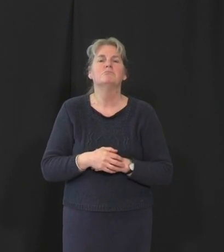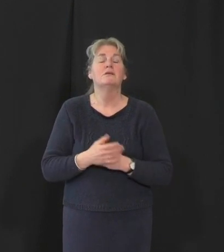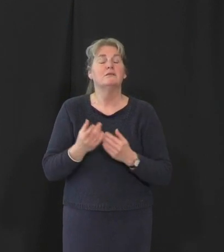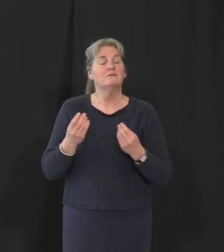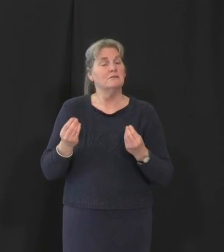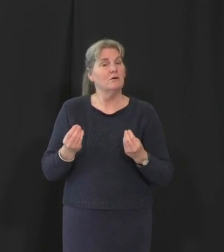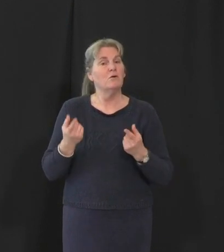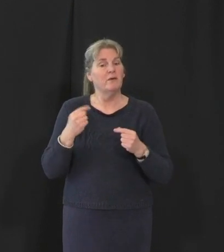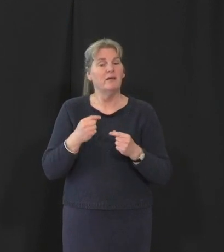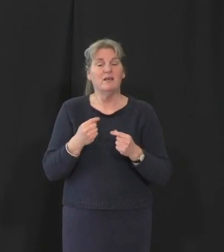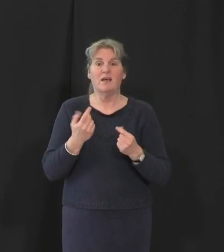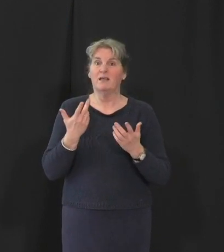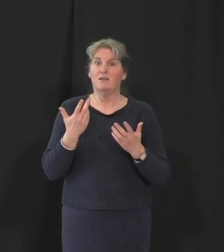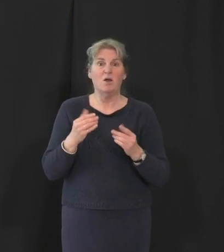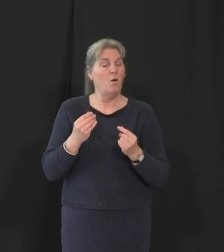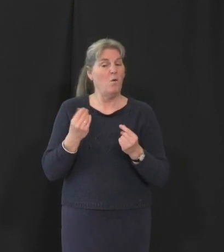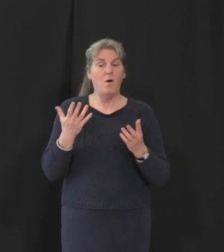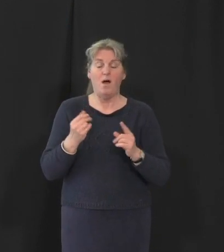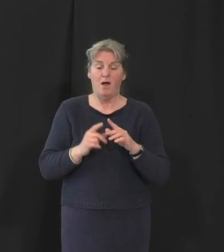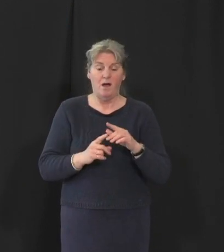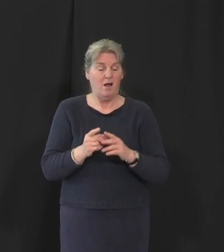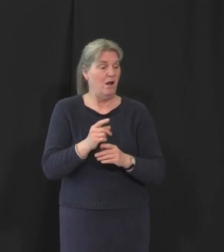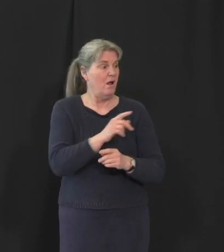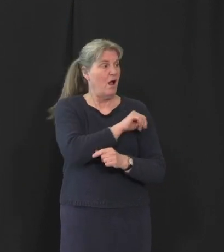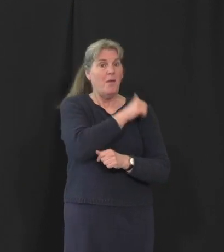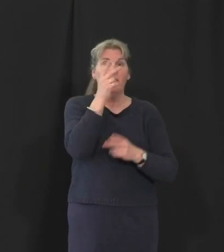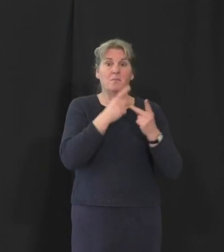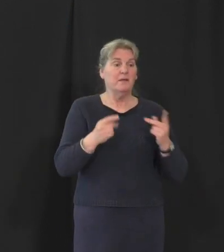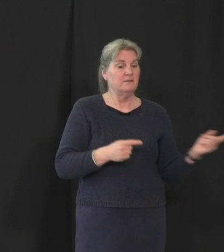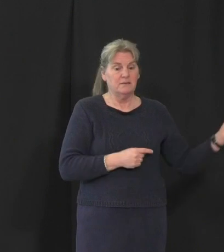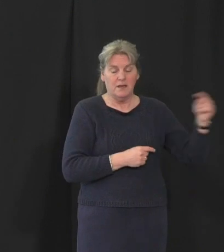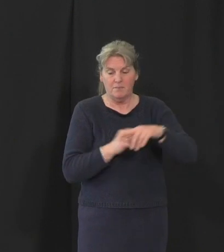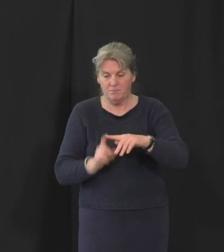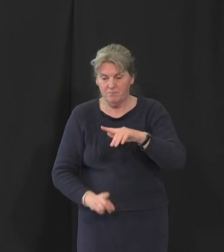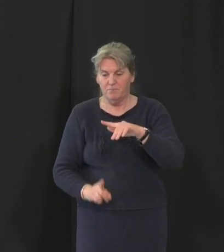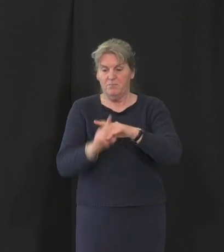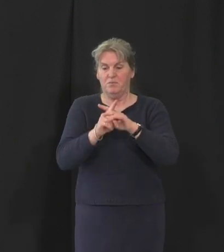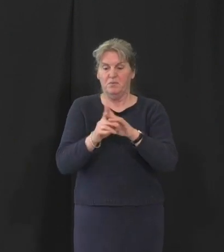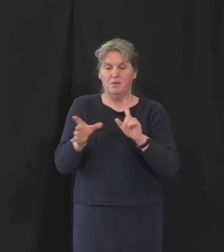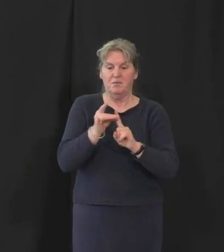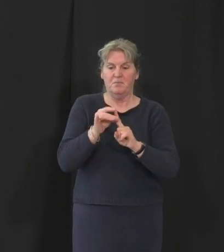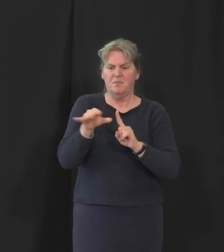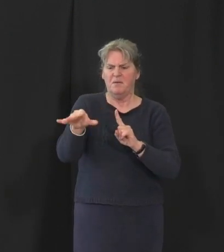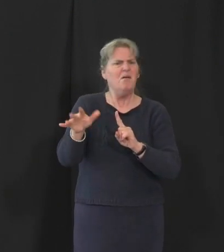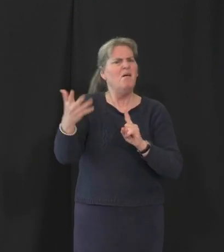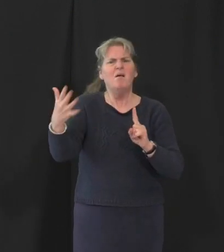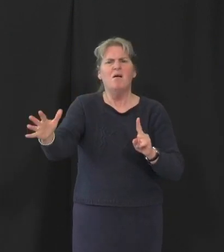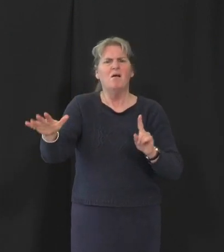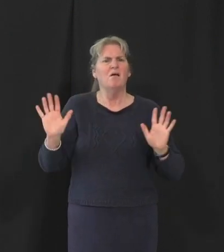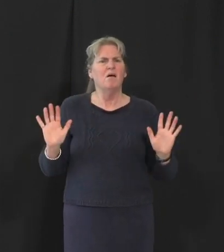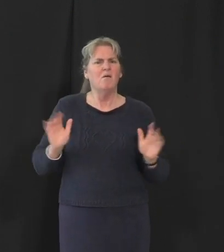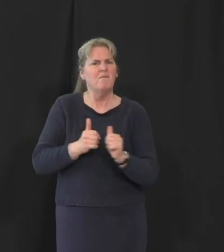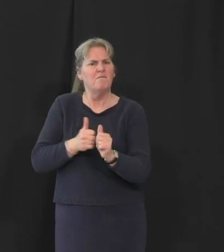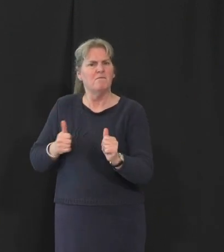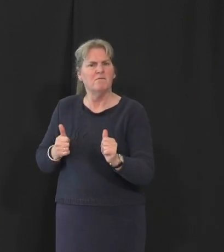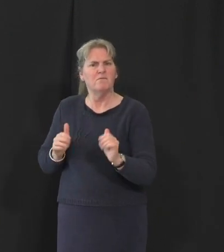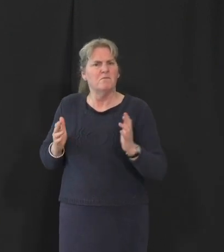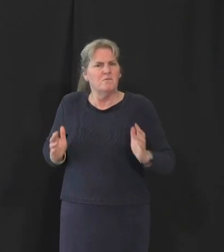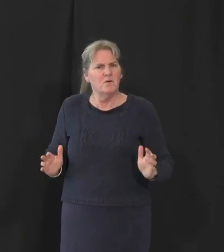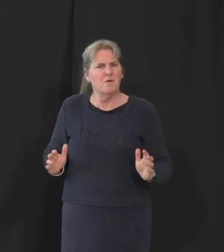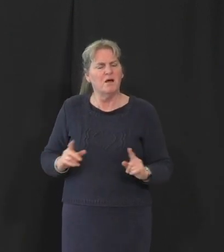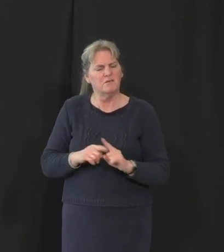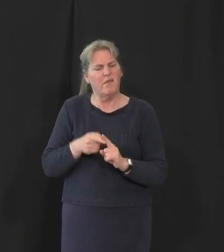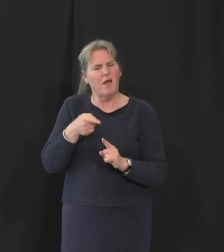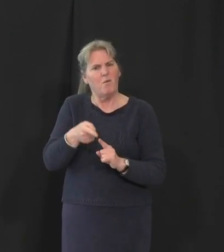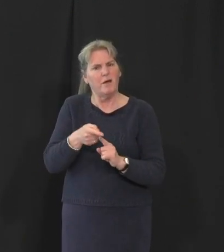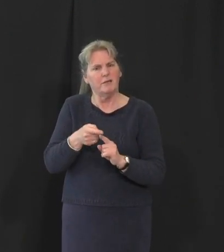again, so that we can avoid that widespread community transmission that we're trying to avoid, we must continue to fight hard against such a possibility. And so